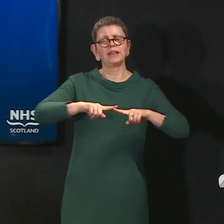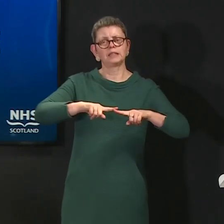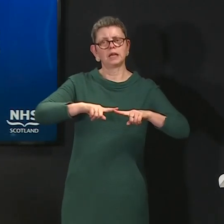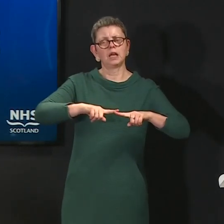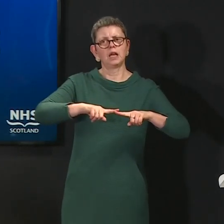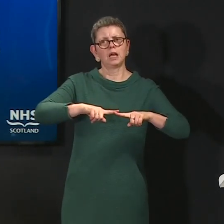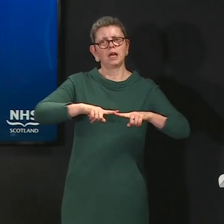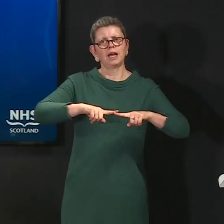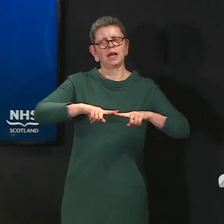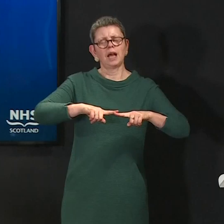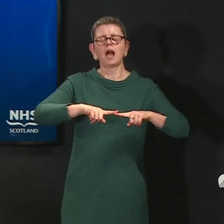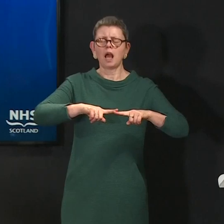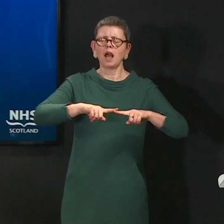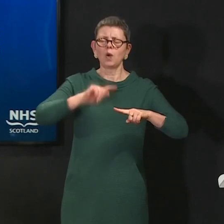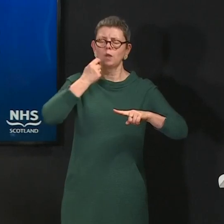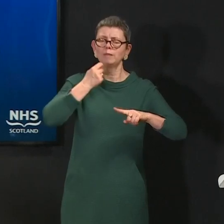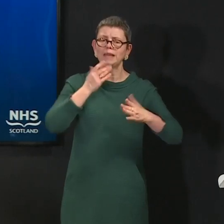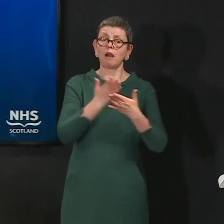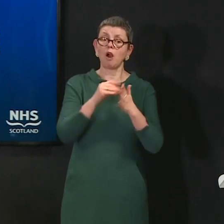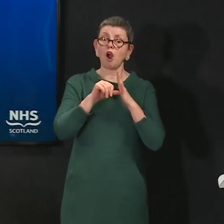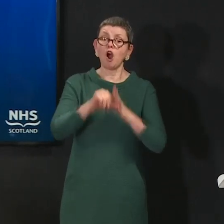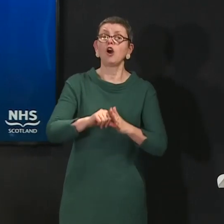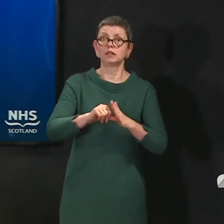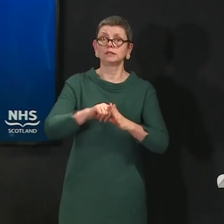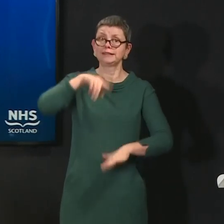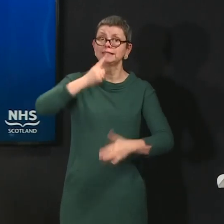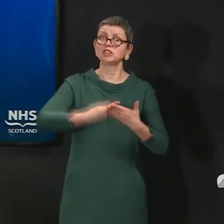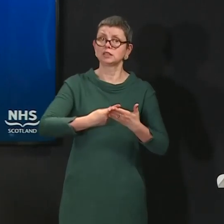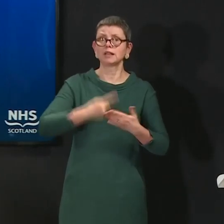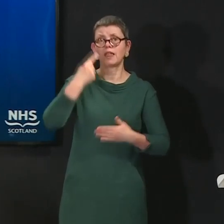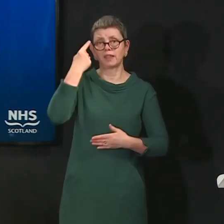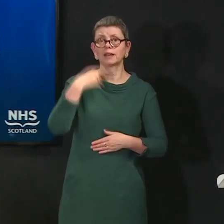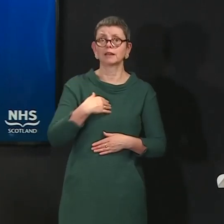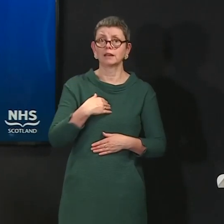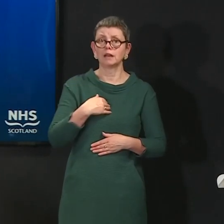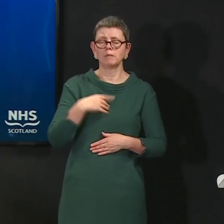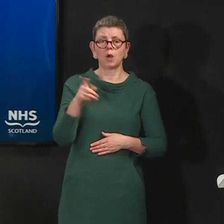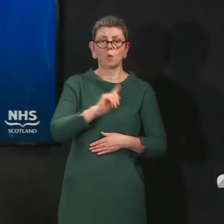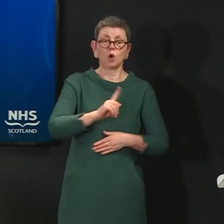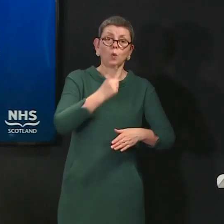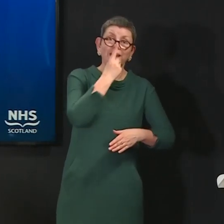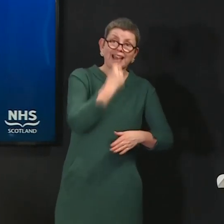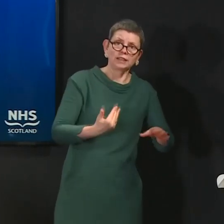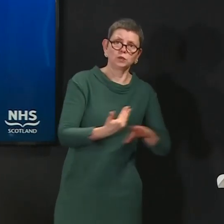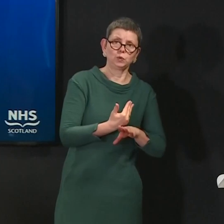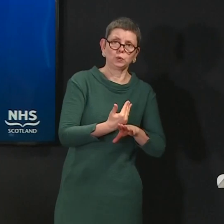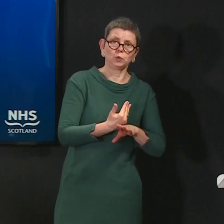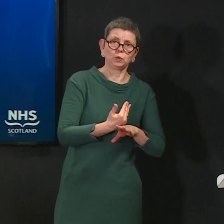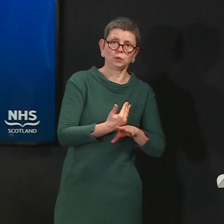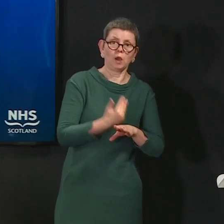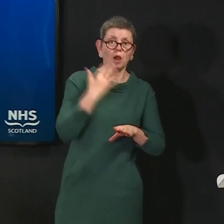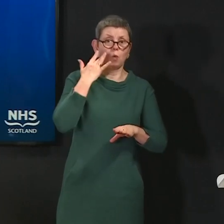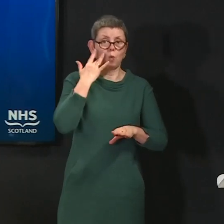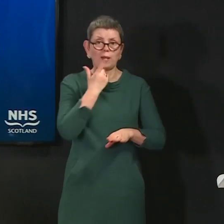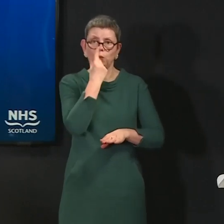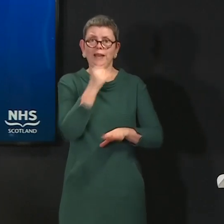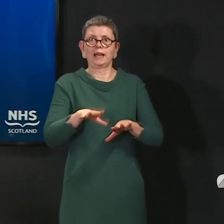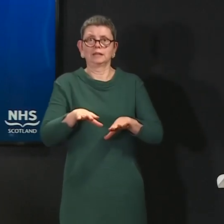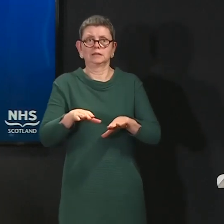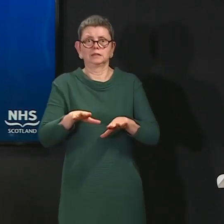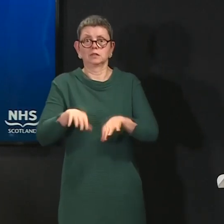be complex and at times difficult decisions about what it is possible to restart, but